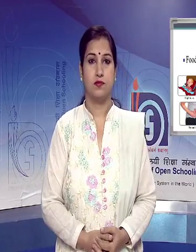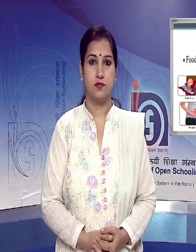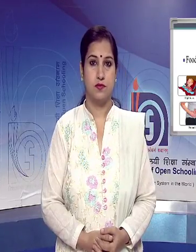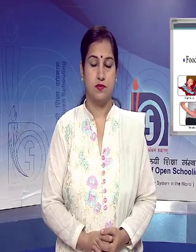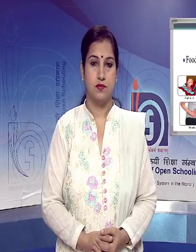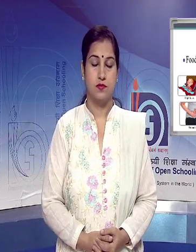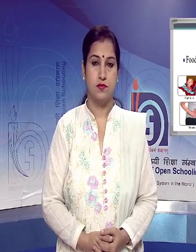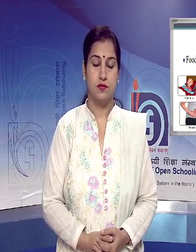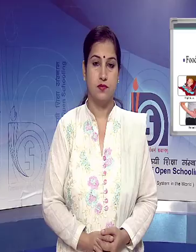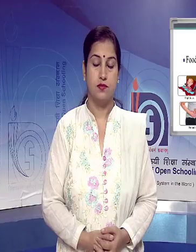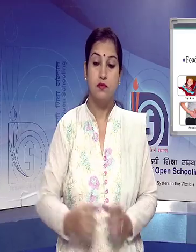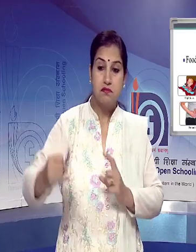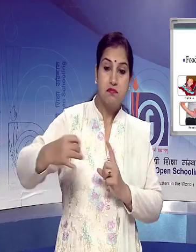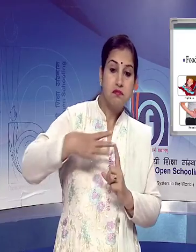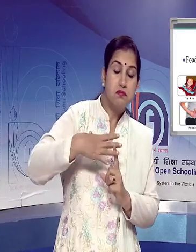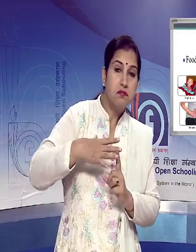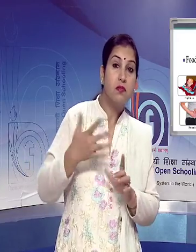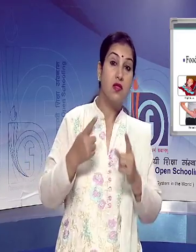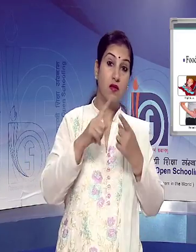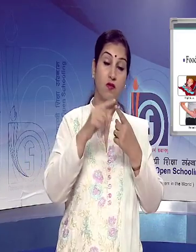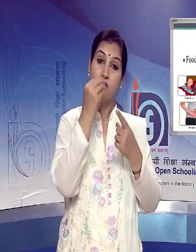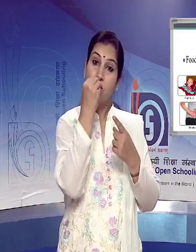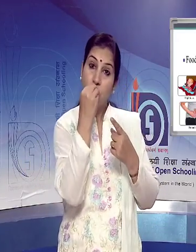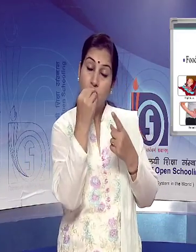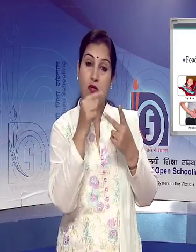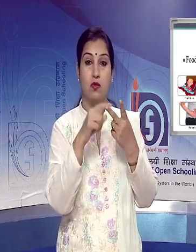The mode of spread is food and water.